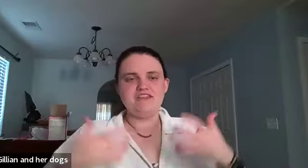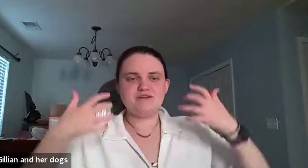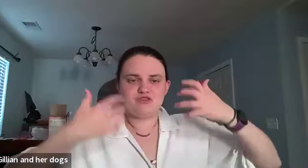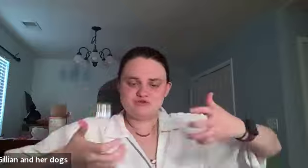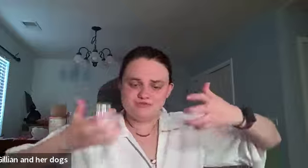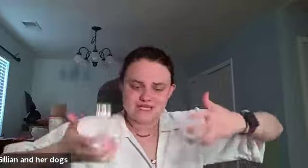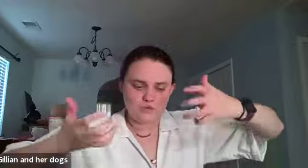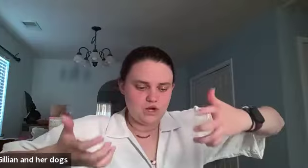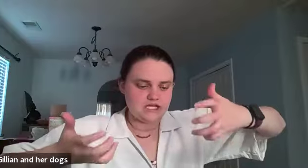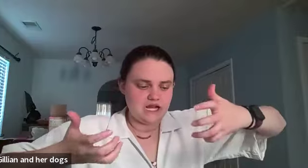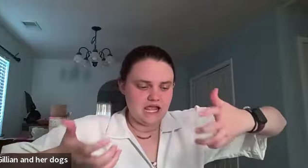think about those big wooden